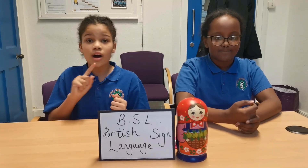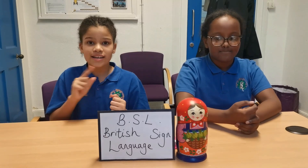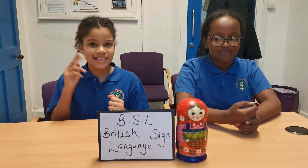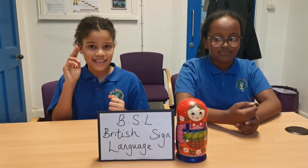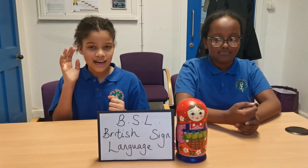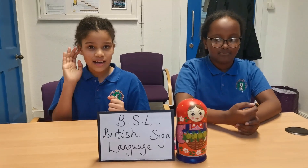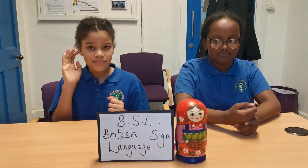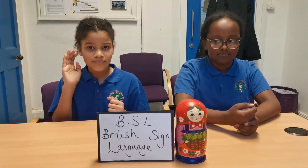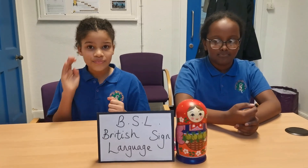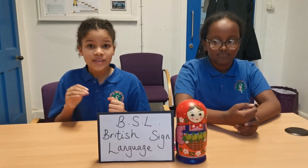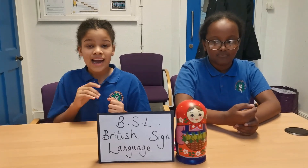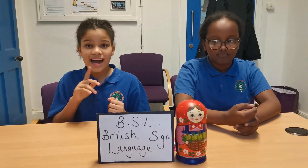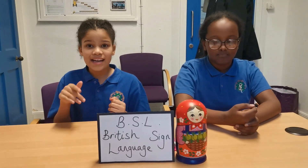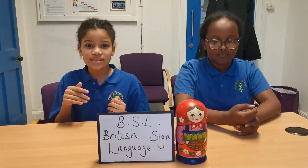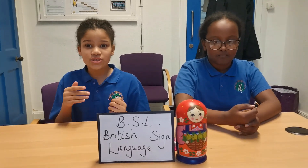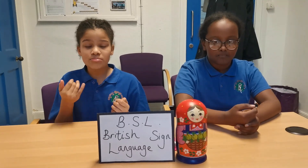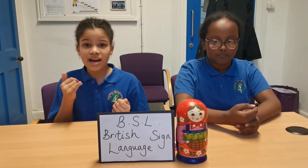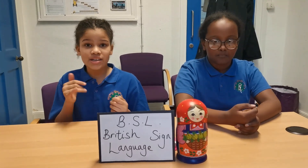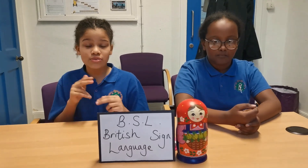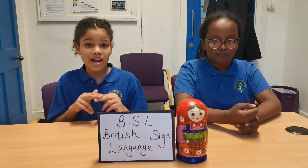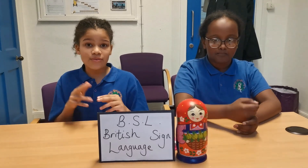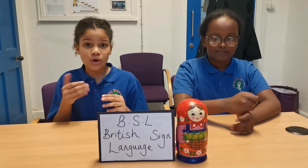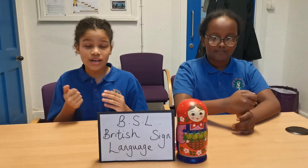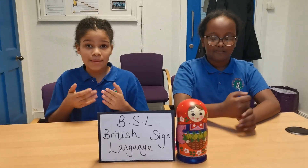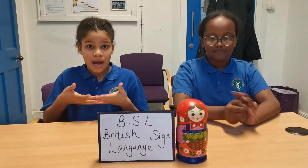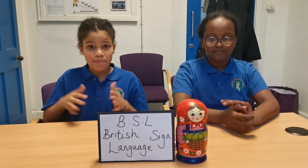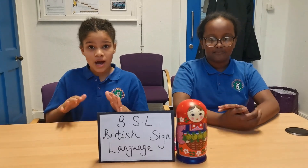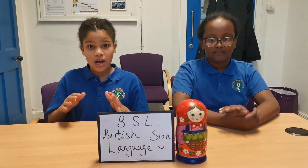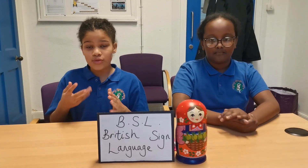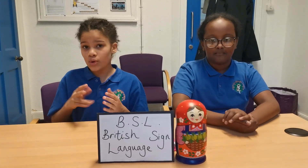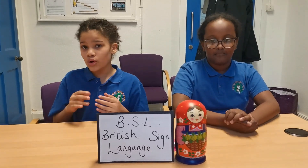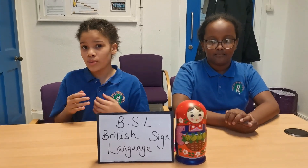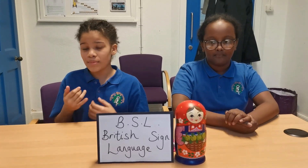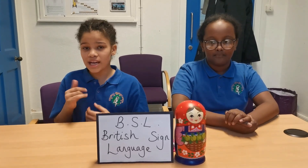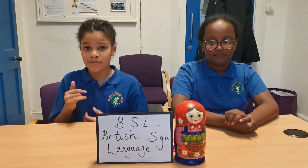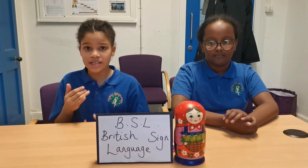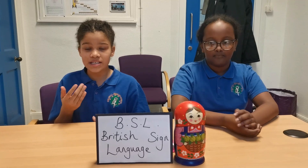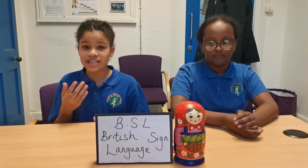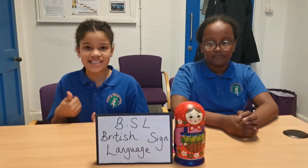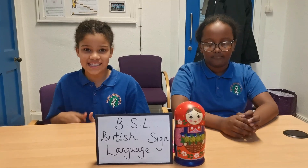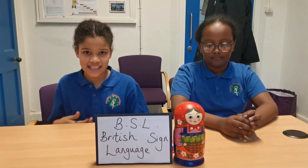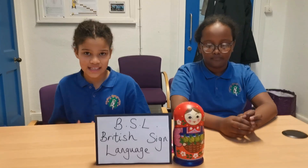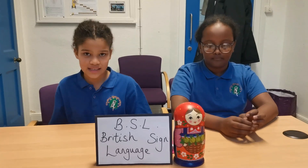can't hear, and you might have gotten it by birth or maybe a disease.